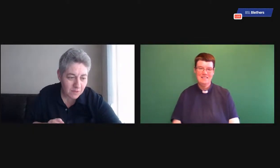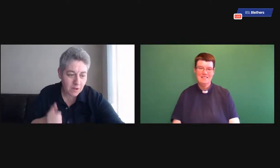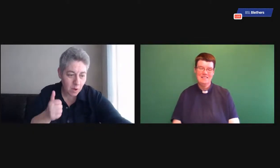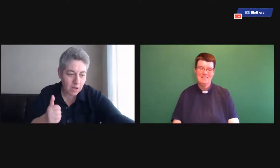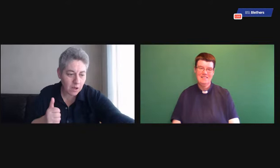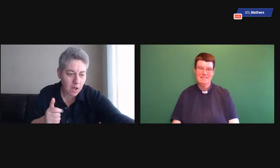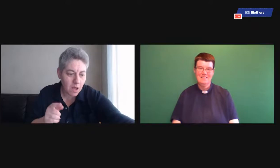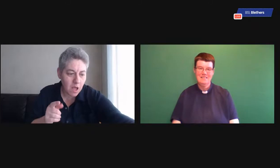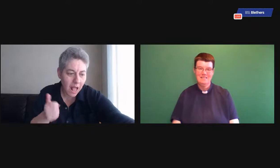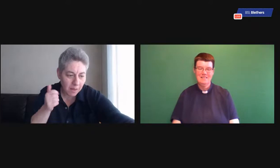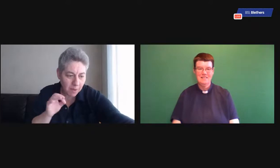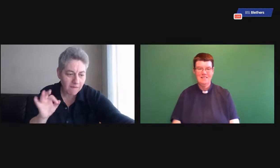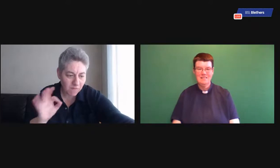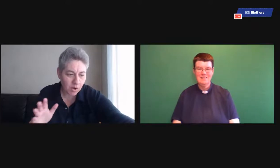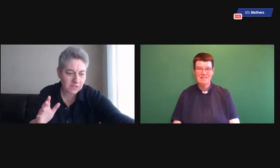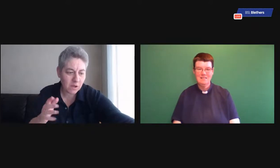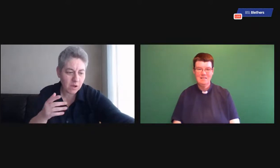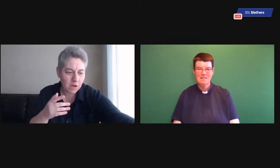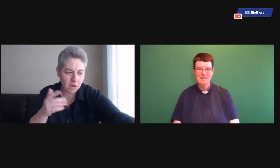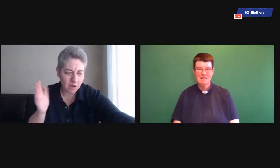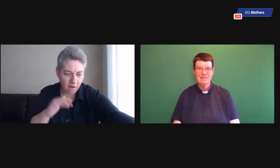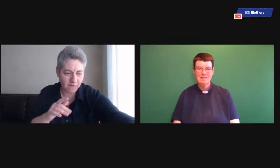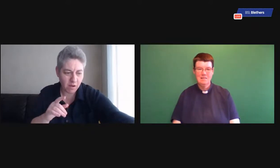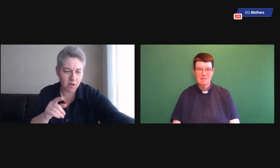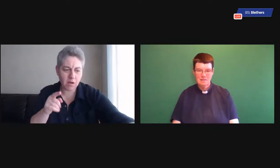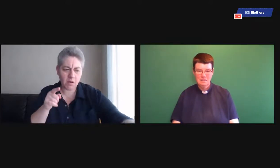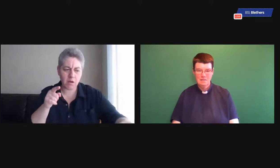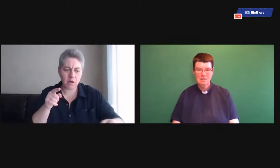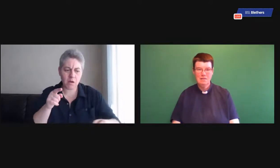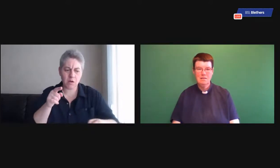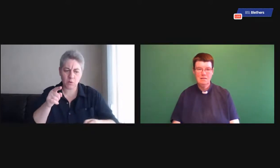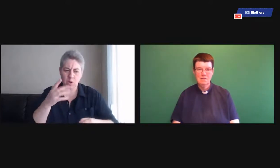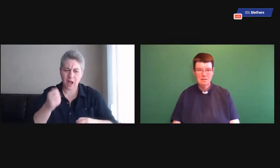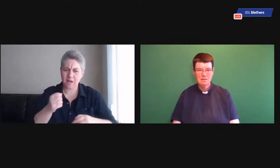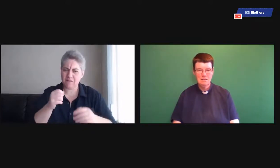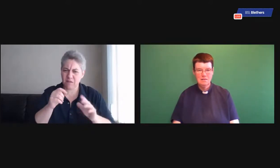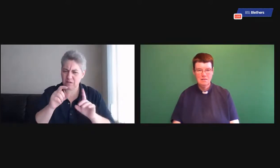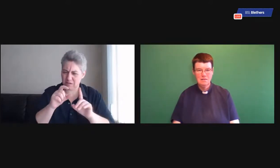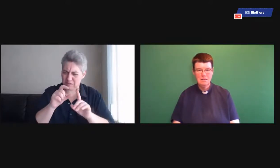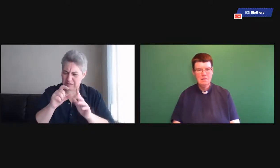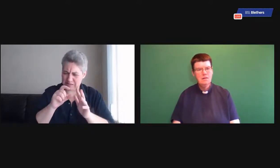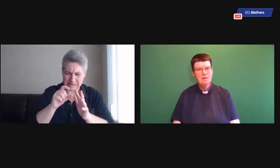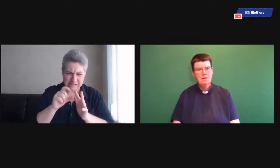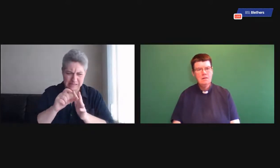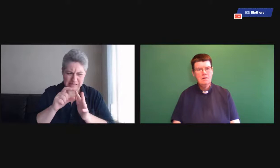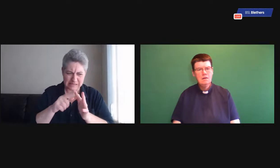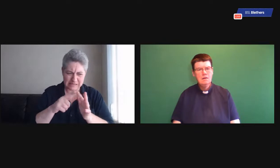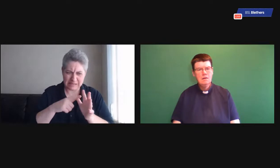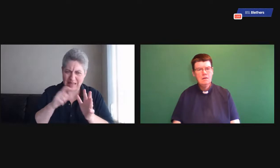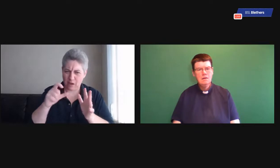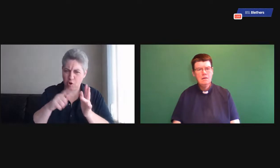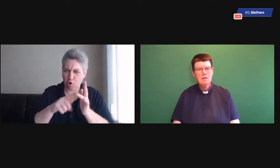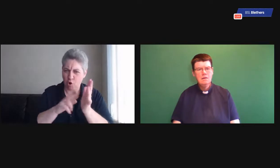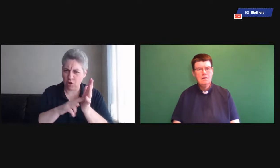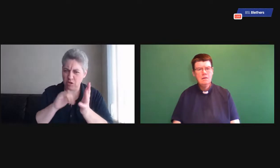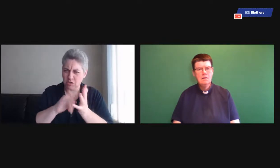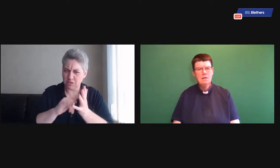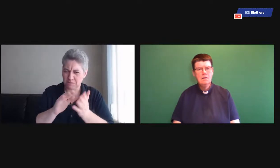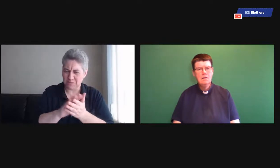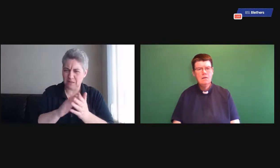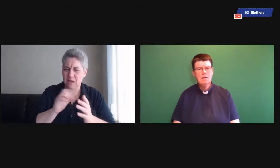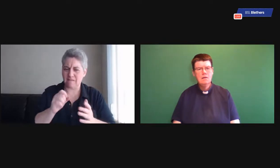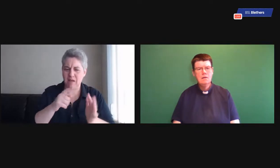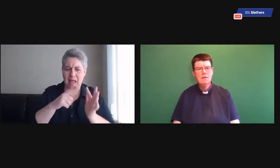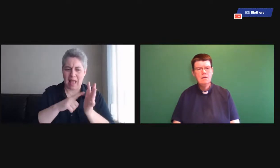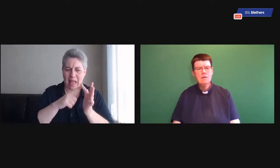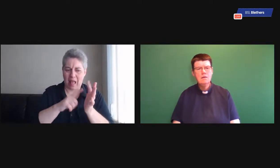Oh, I'm just having a wee look over to see these questions coming in. I think we've covered some of the questions. You've